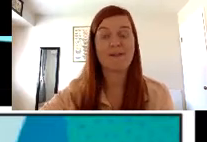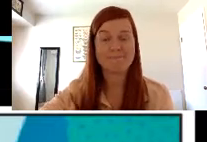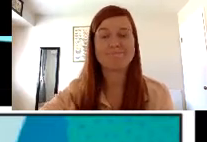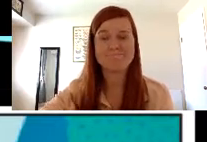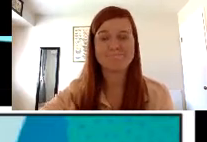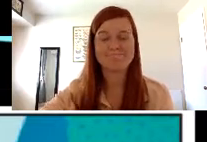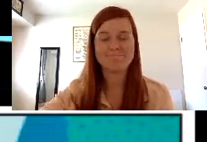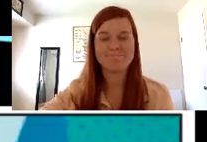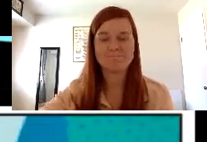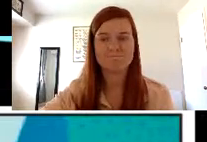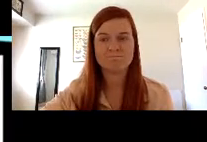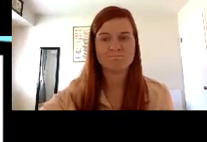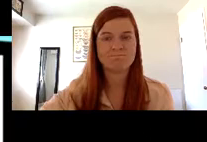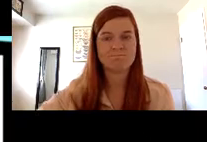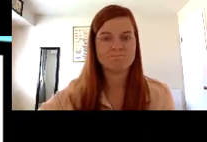woof, woof."